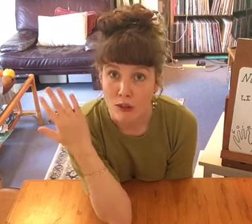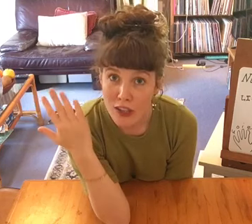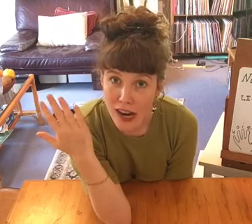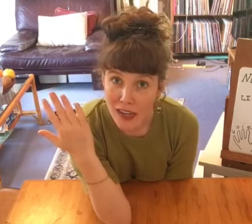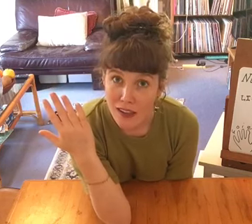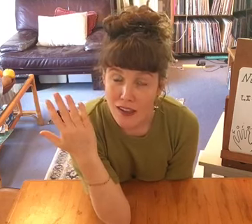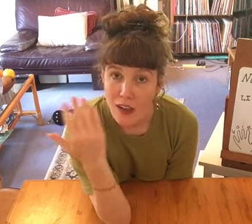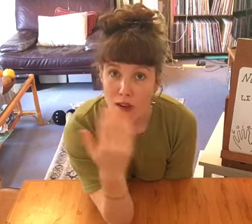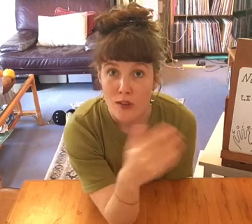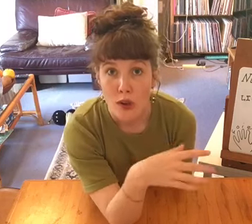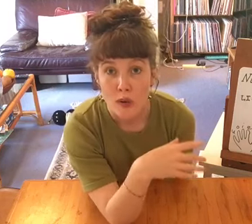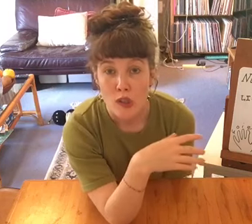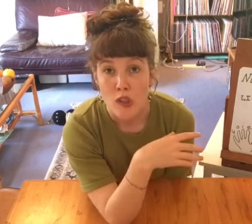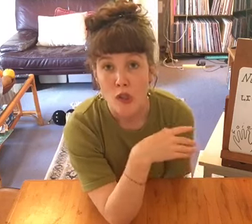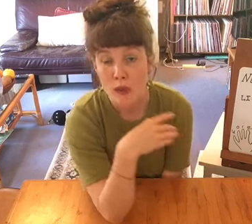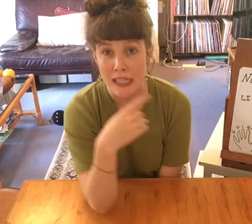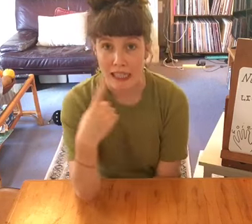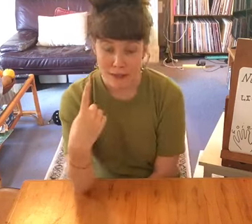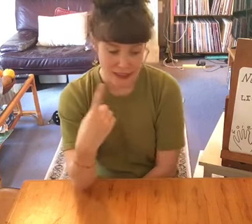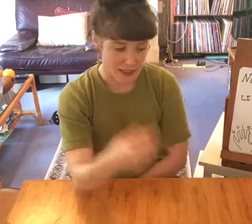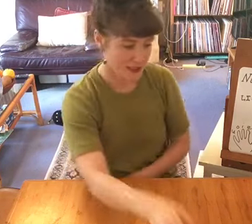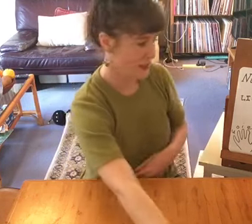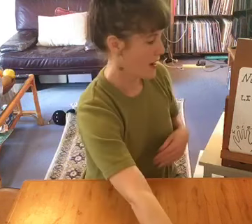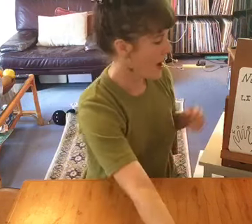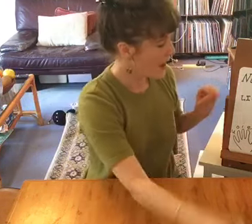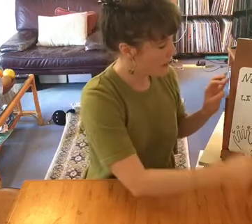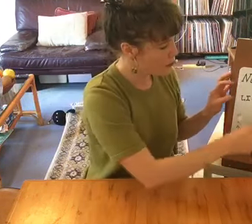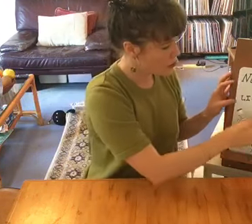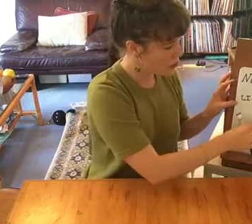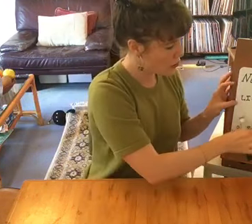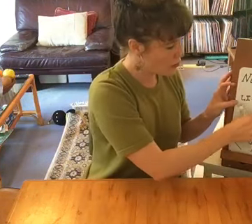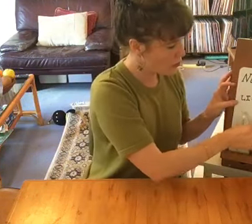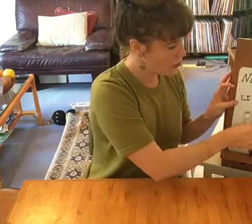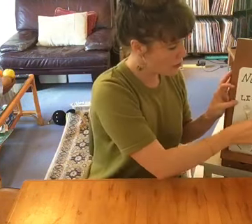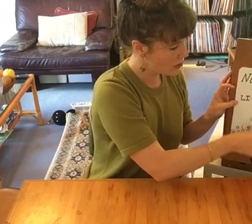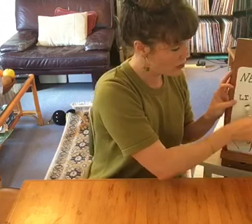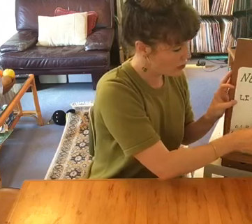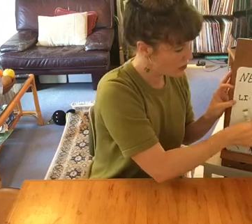shake. So to do an 11, I have 2